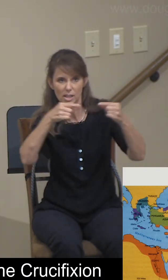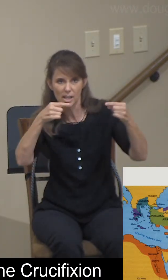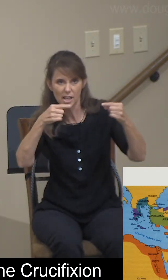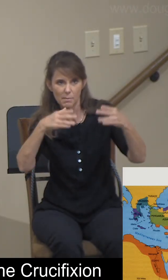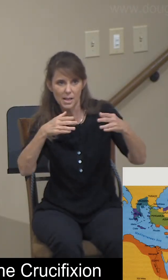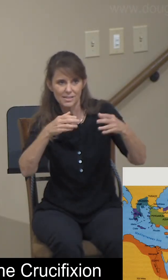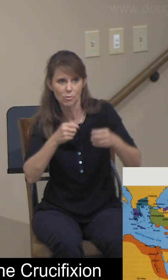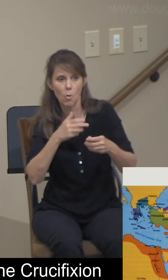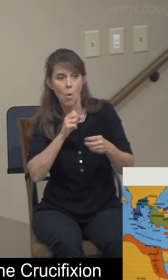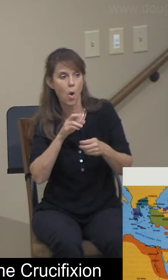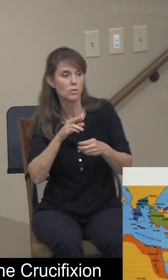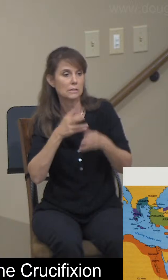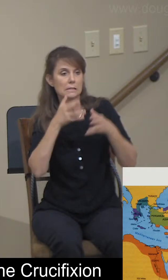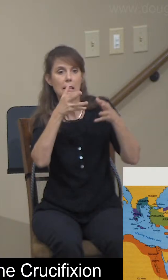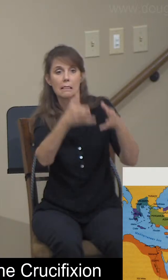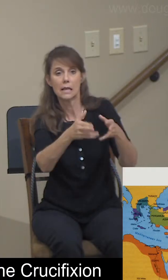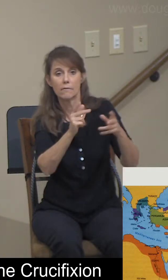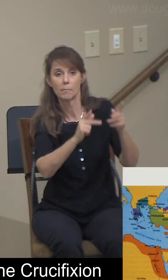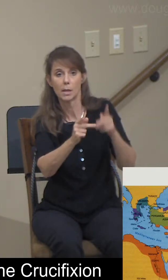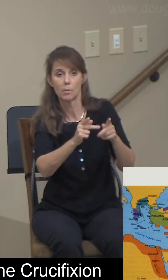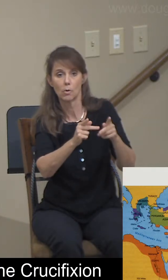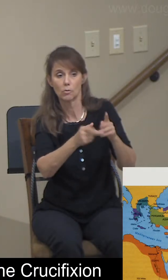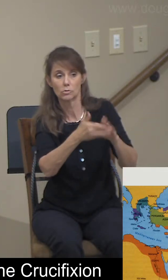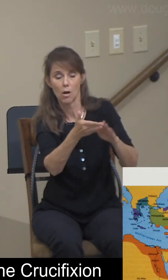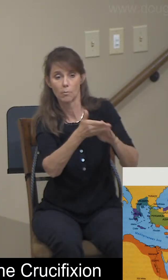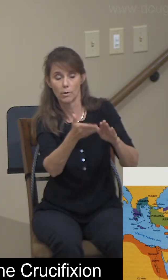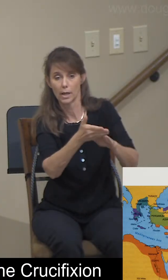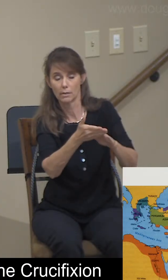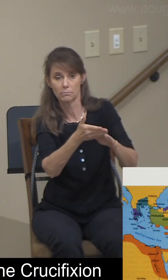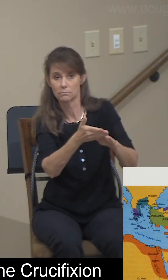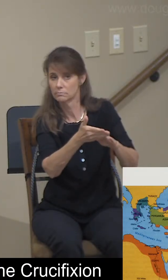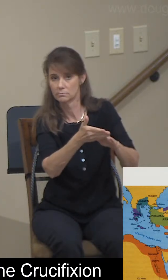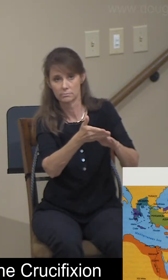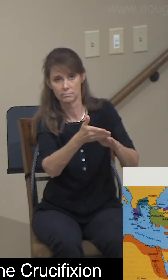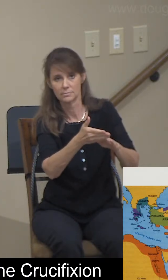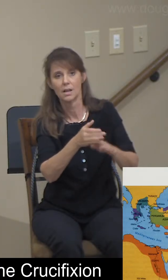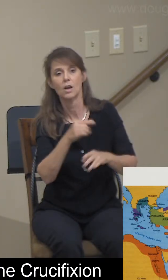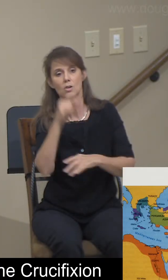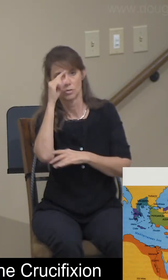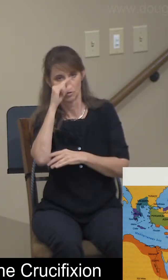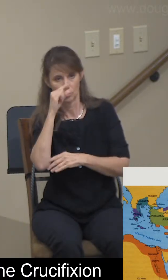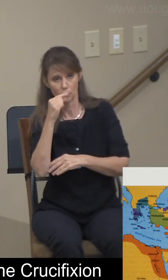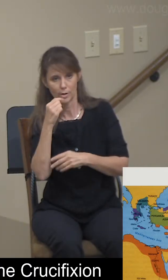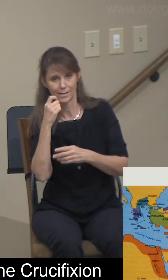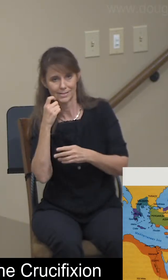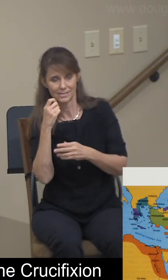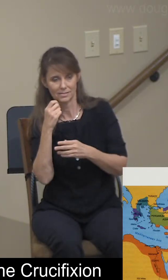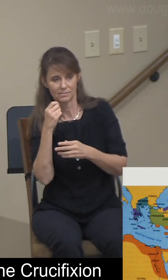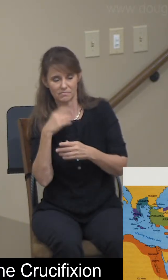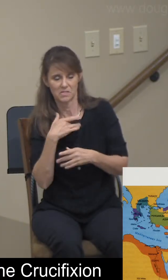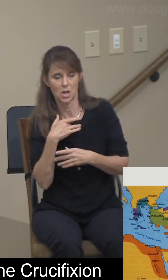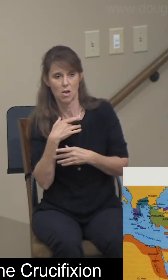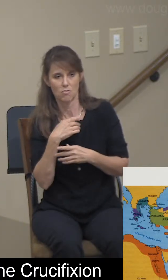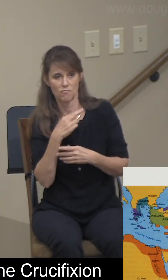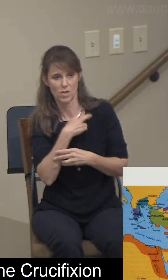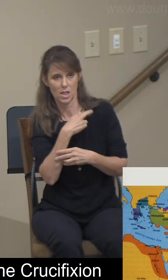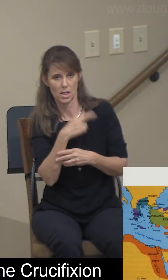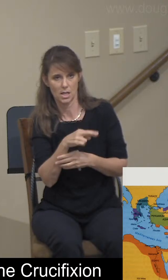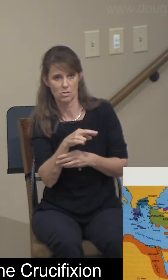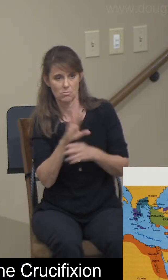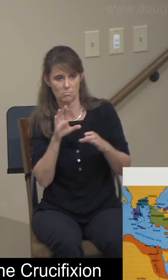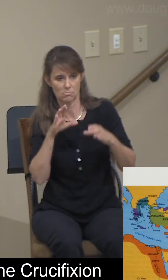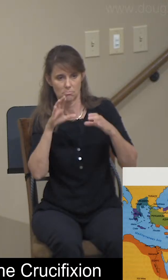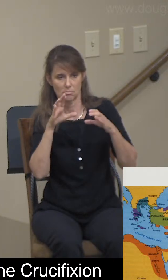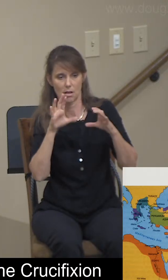people to operate of their own volition the way the Persians had. The Greeks saw religion as a collection of many different gods.